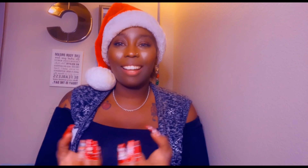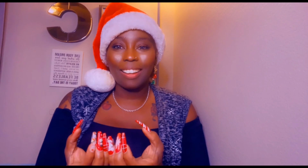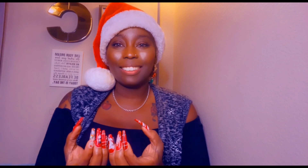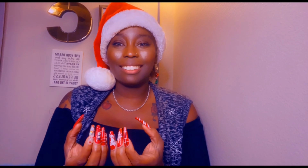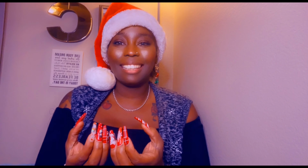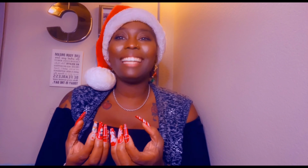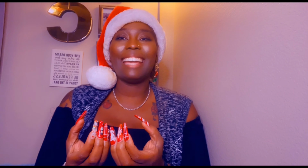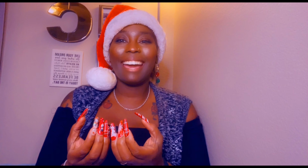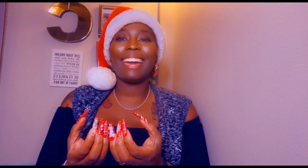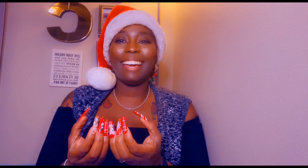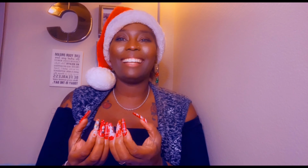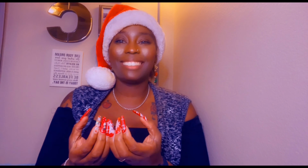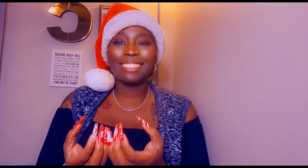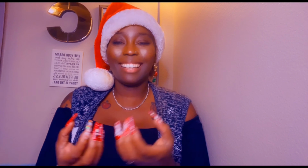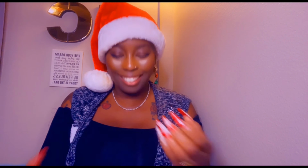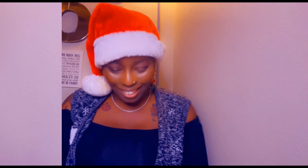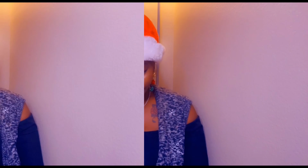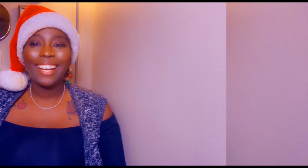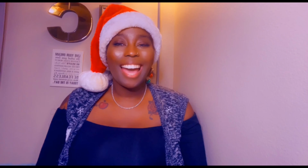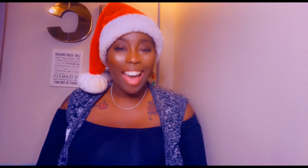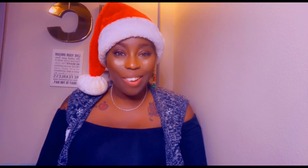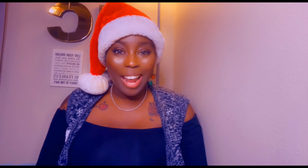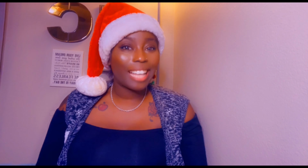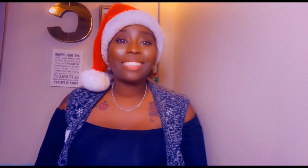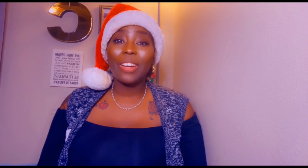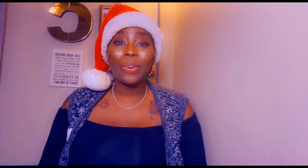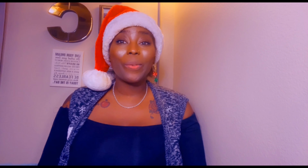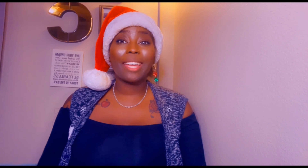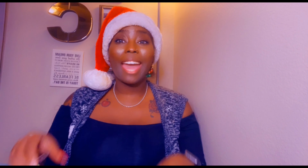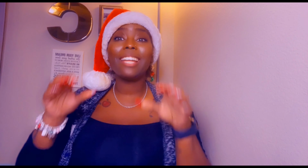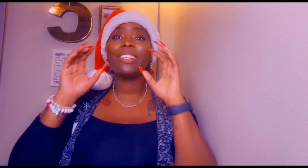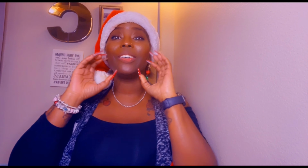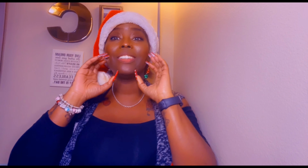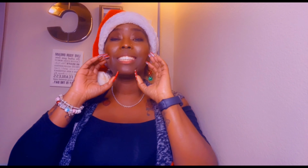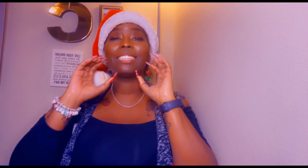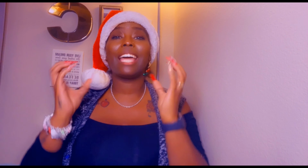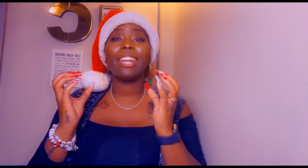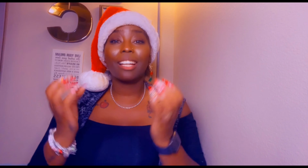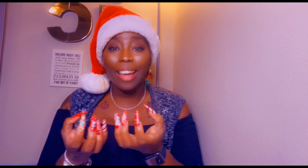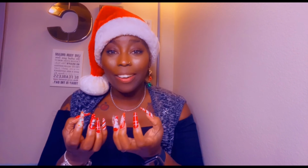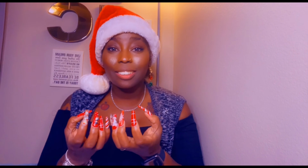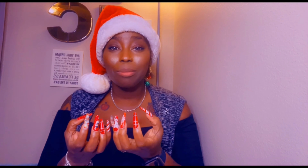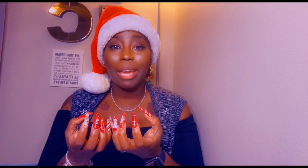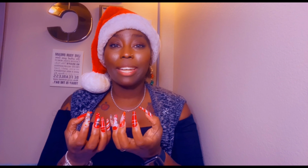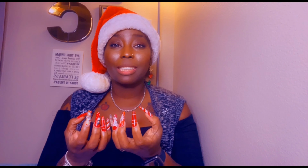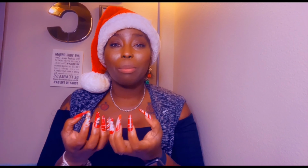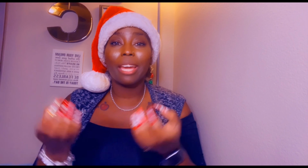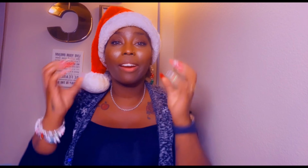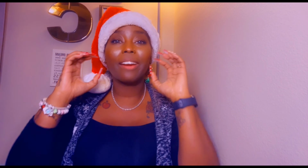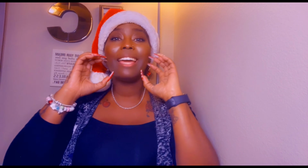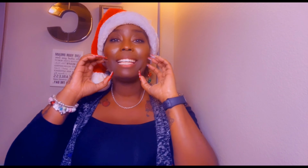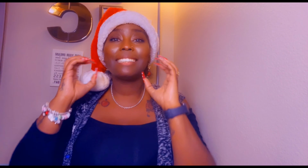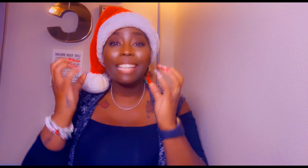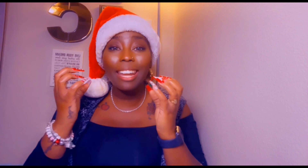Claus. Yes. All right, so we can't do Santa Claus, making his beard, Santa